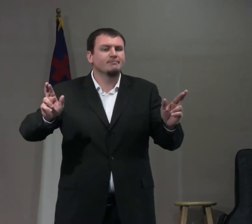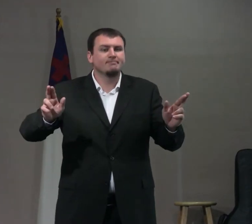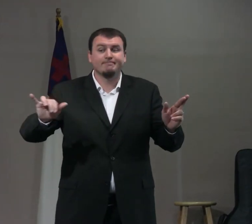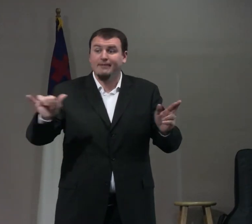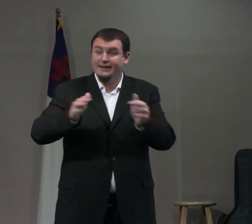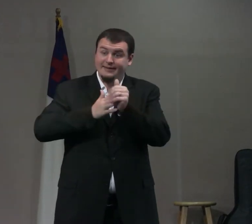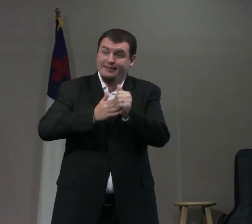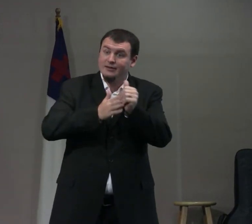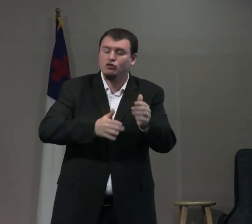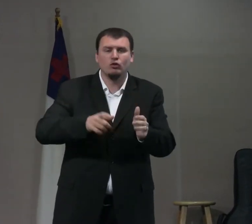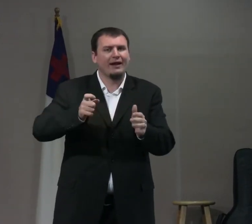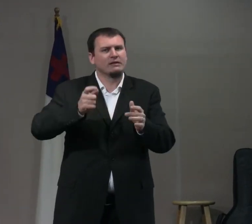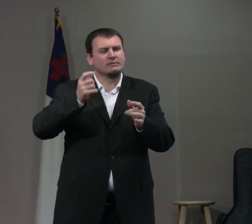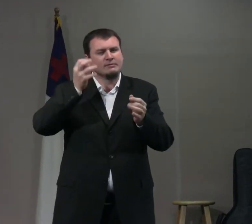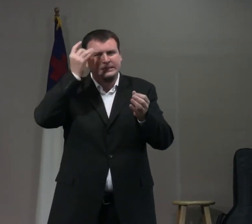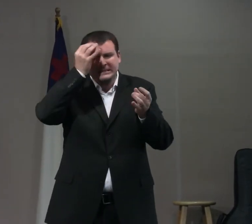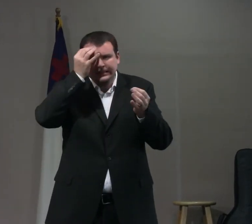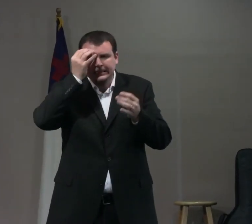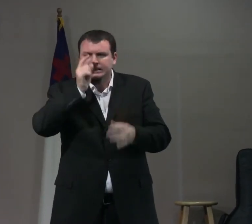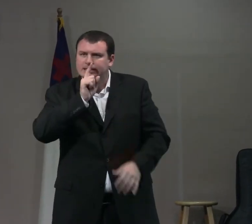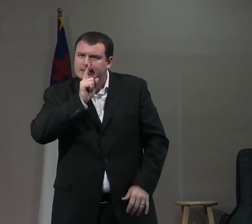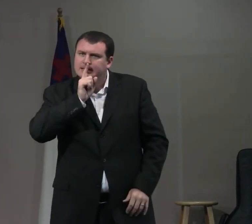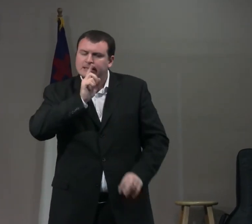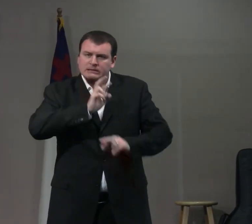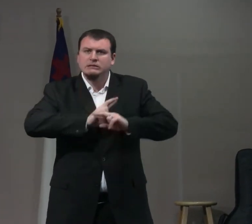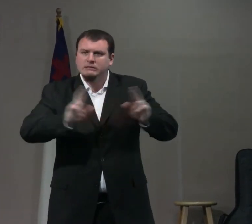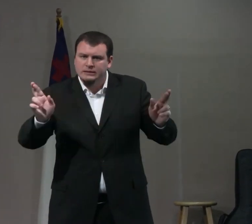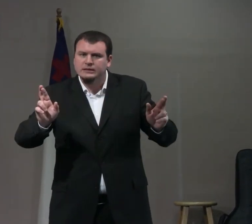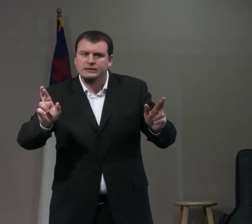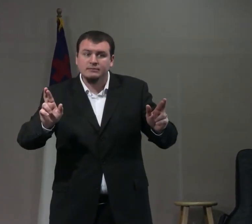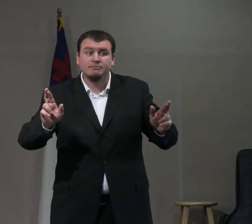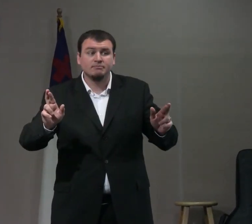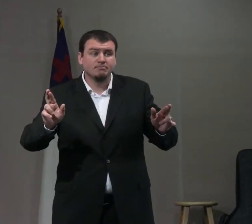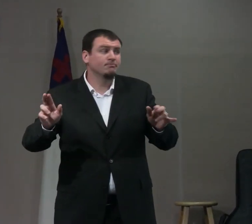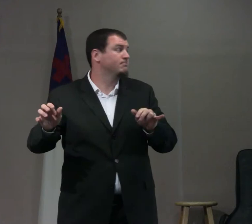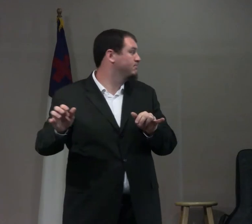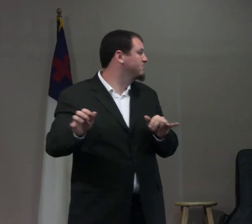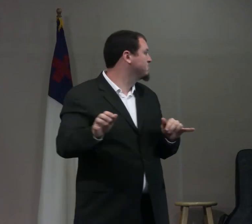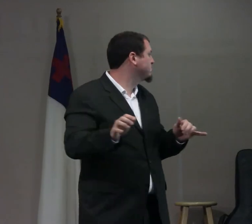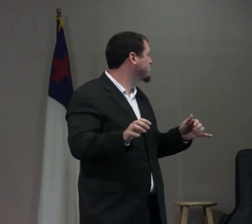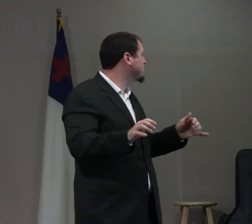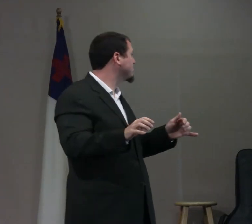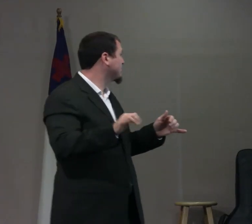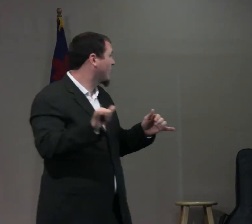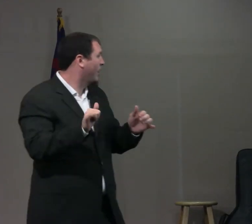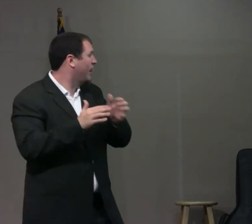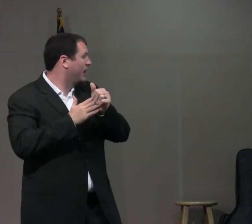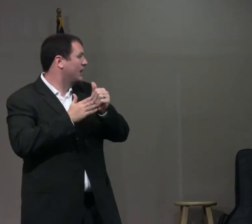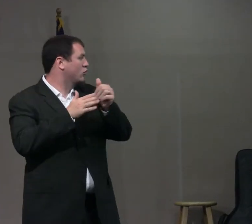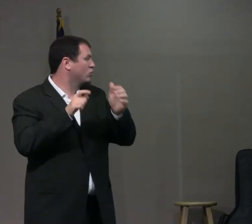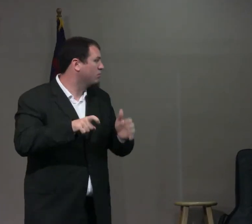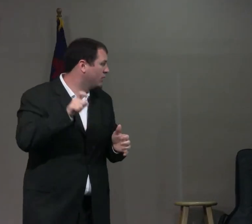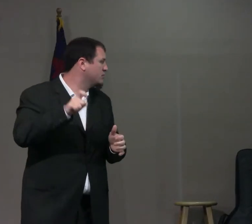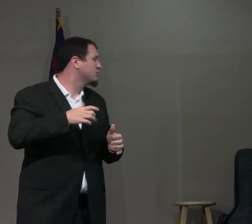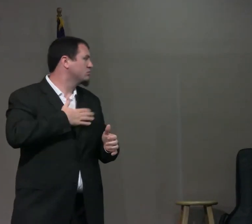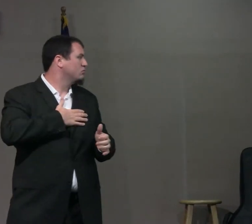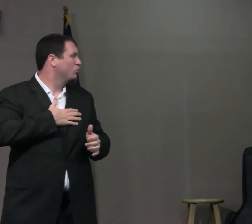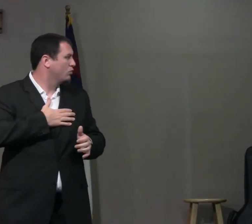And we just have to be ready. And as leaders, we have to be ready to make the right decision.